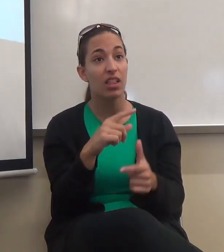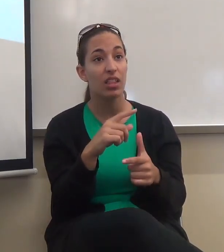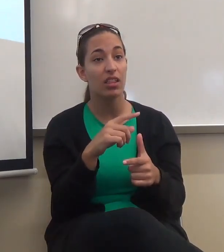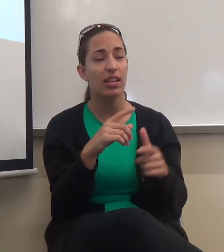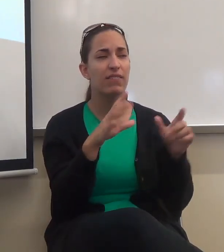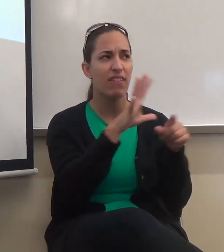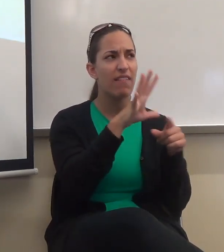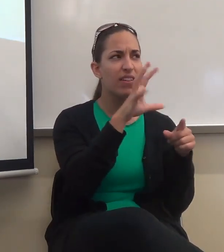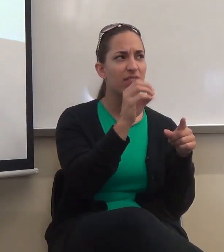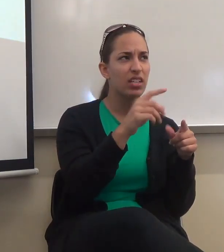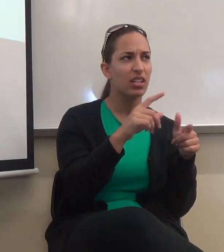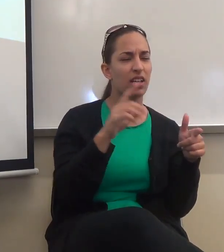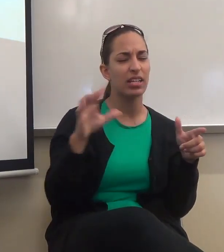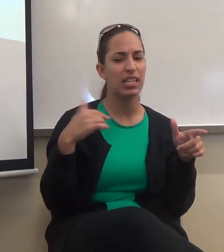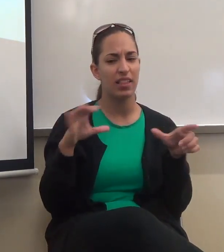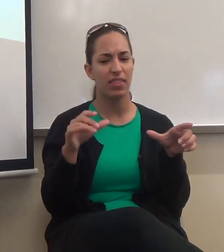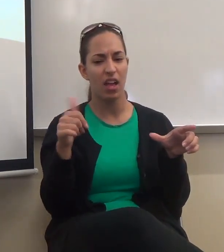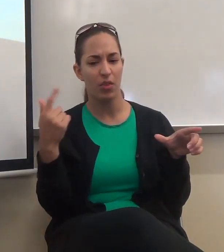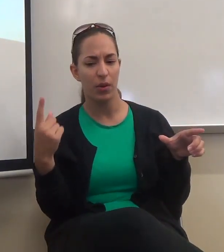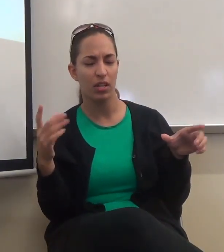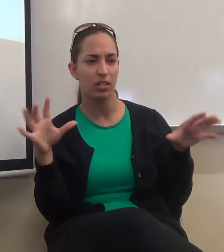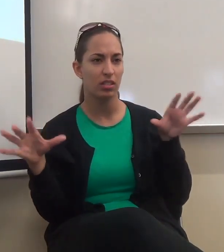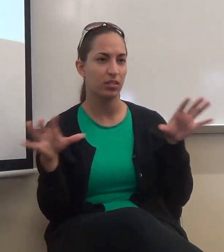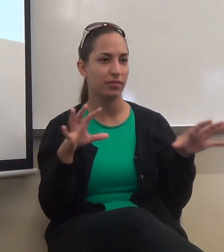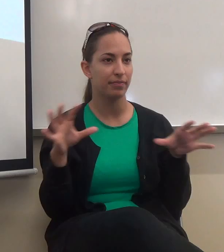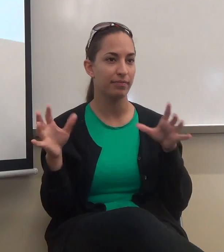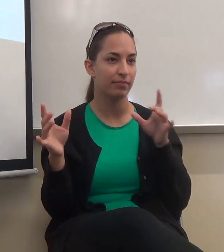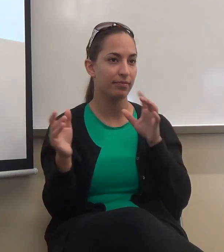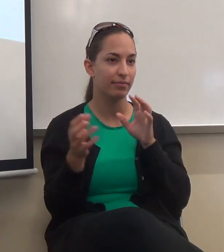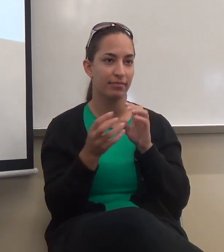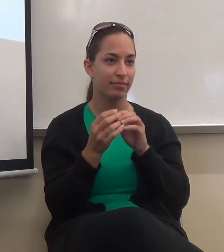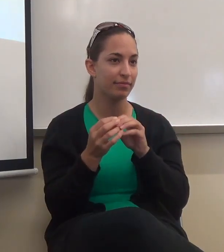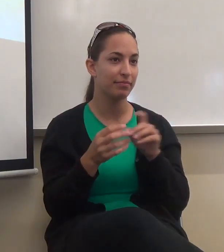30 Yeah. points. I'm at 580 right now. Because just so you know,